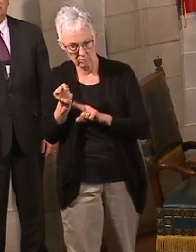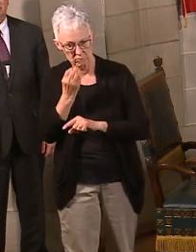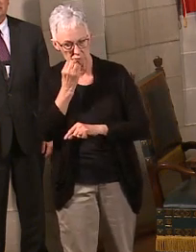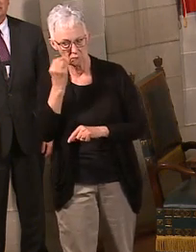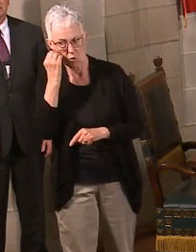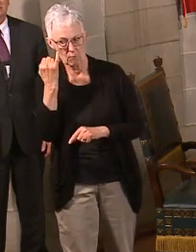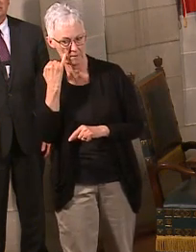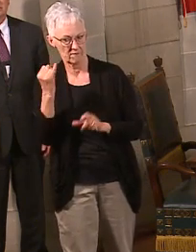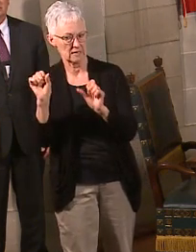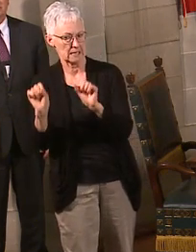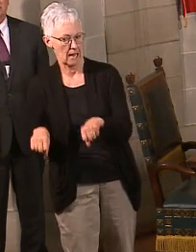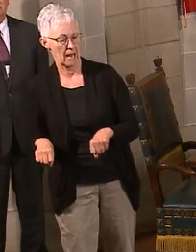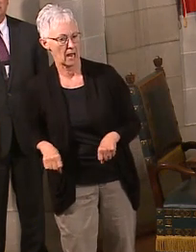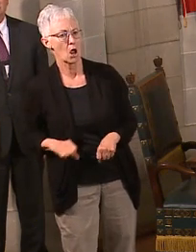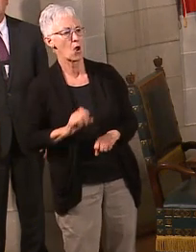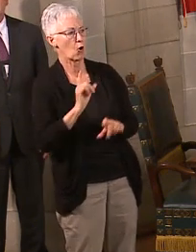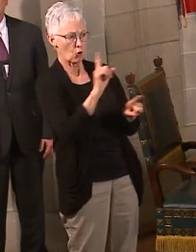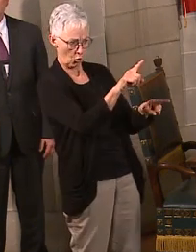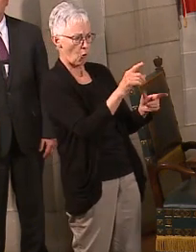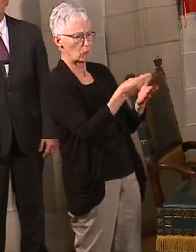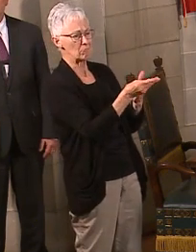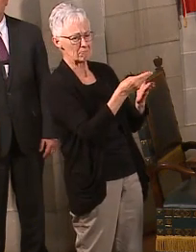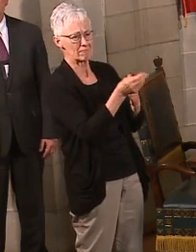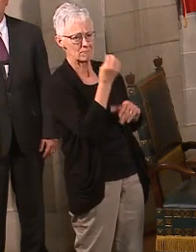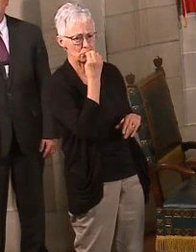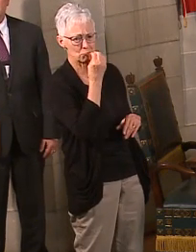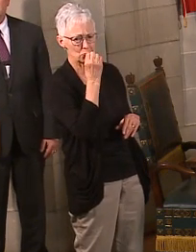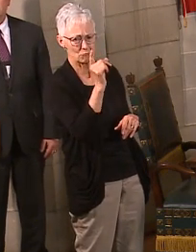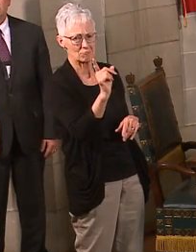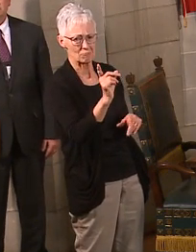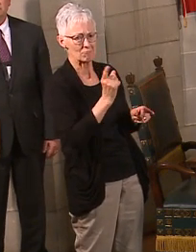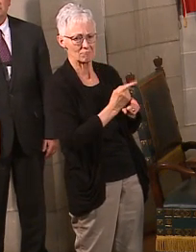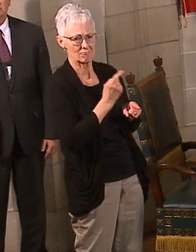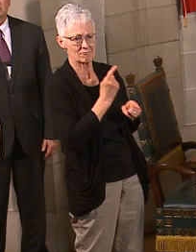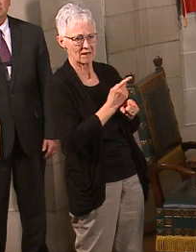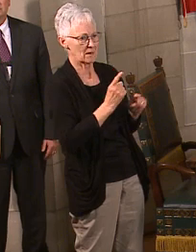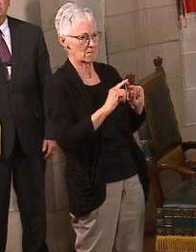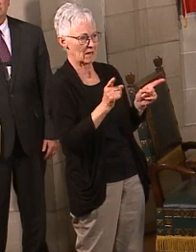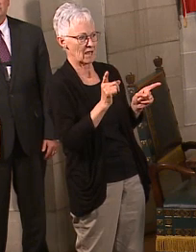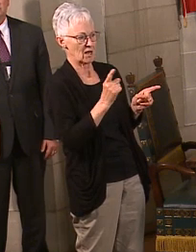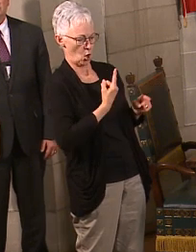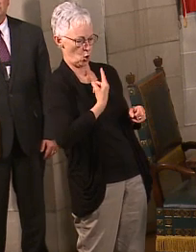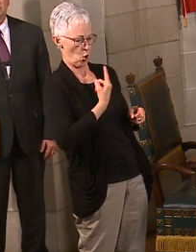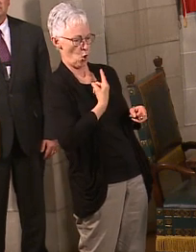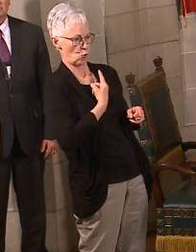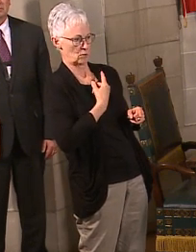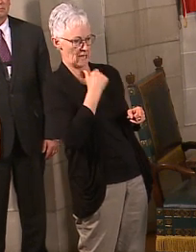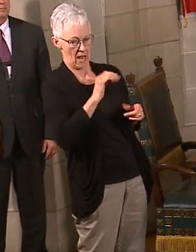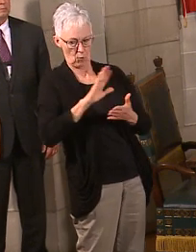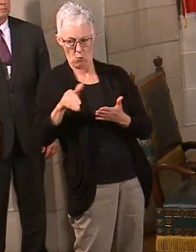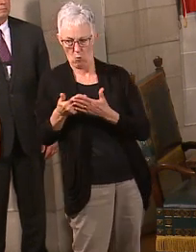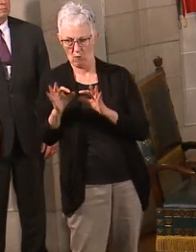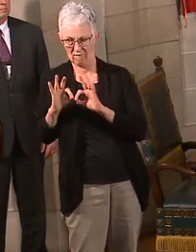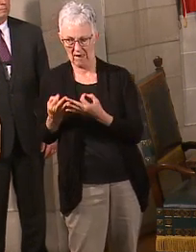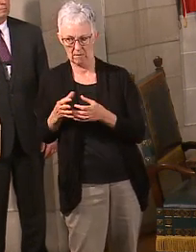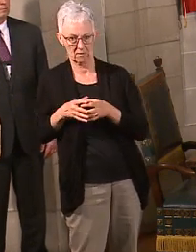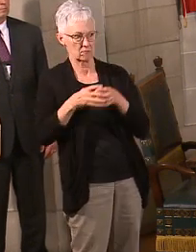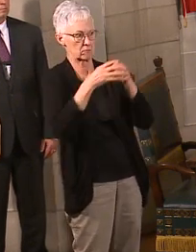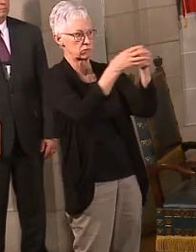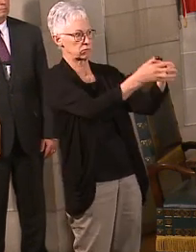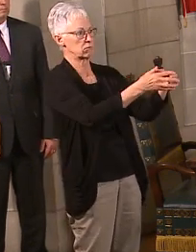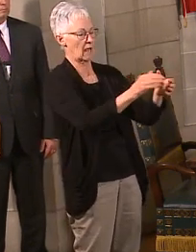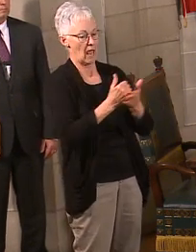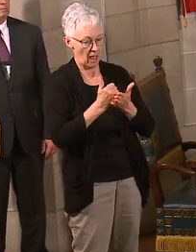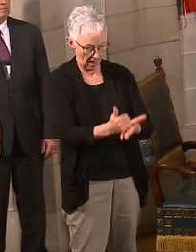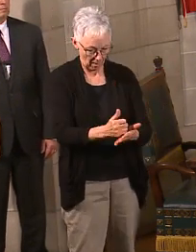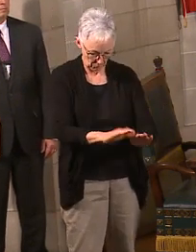We want you to go shop, but only shop once a week and don't take the entire family with you. Go by yourself. We want you to help kids. Number 4, help kids with